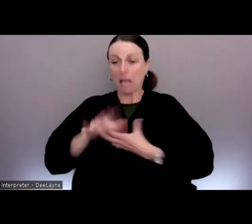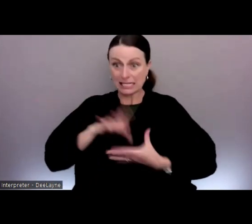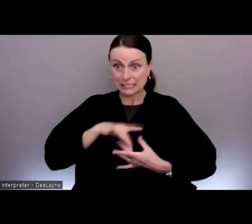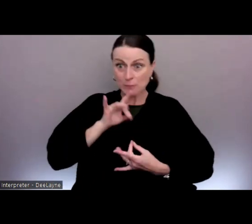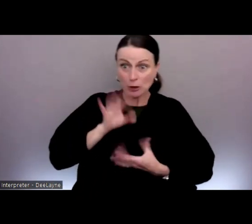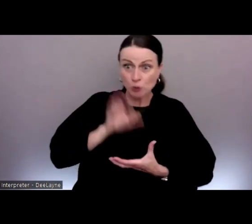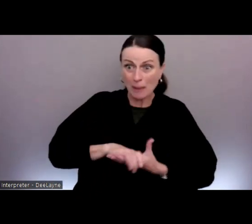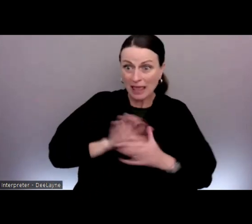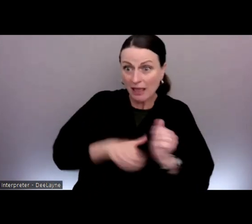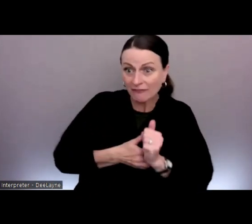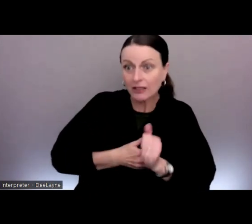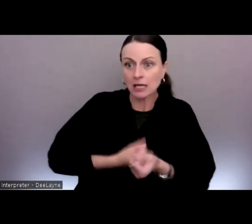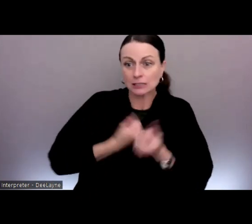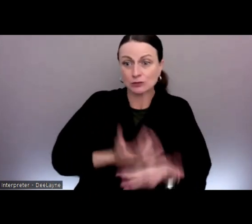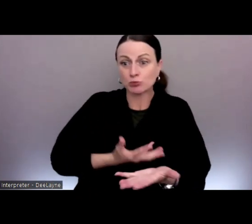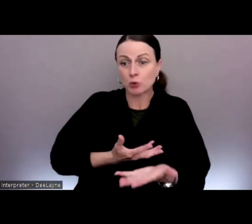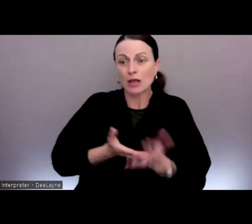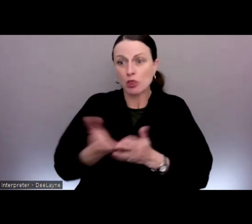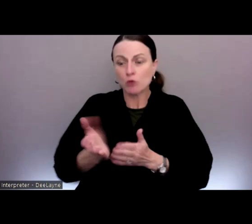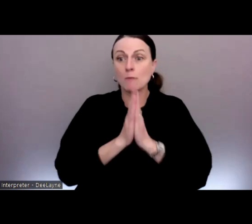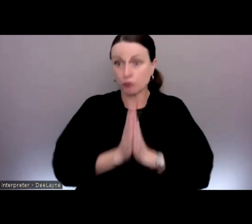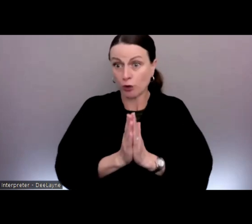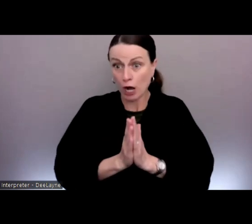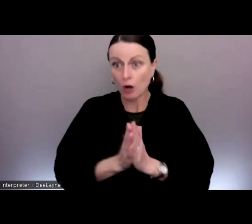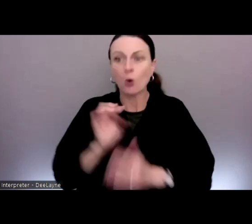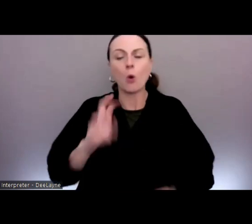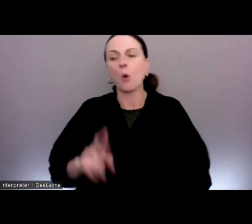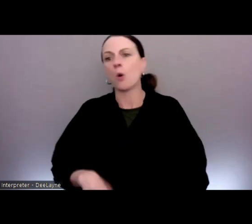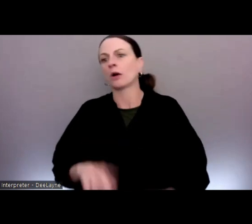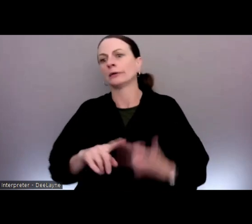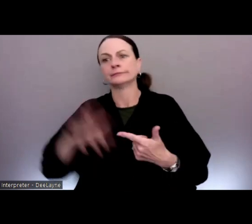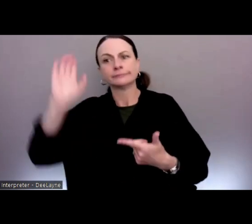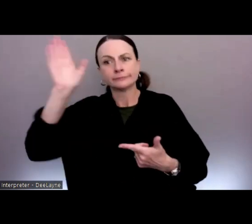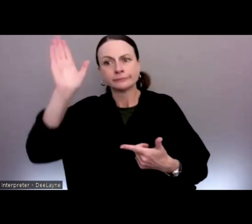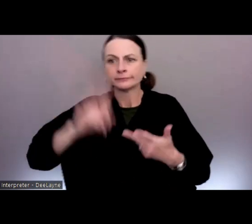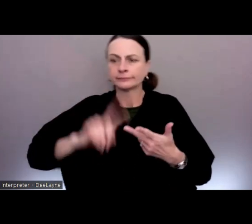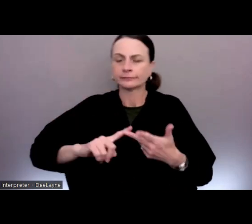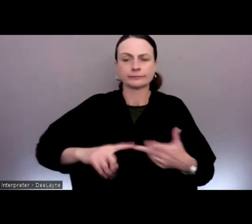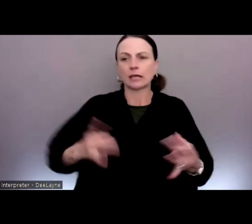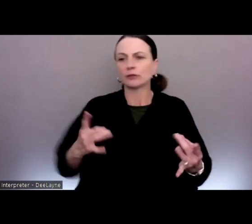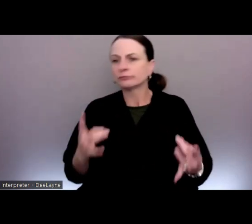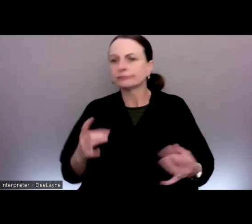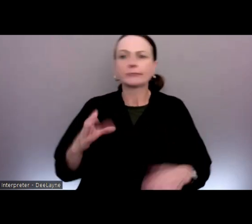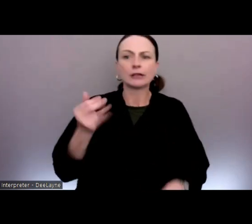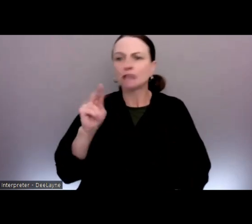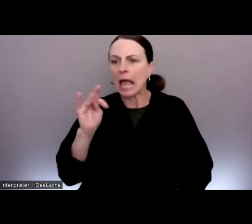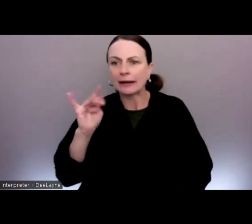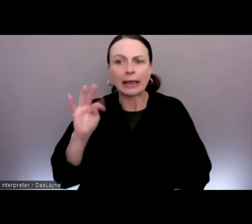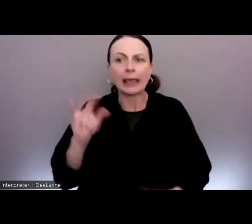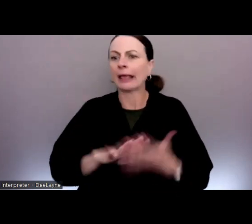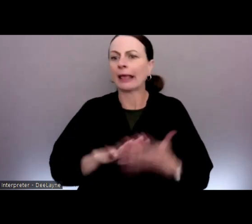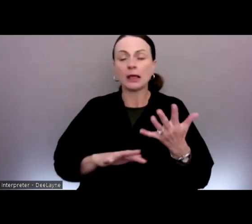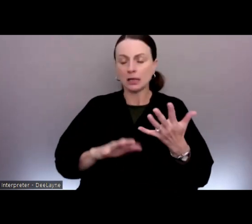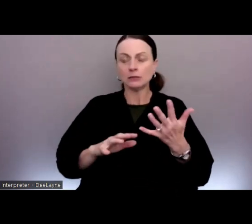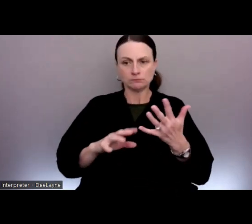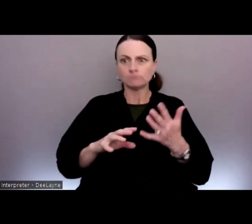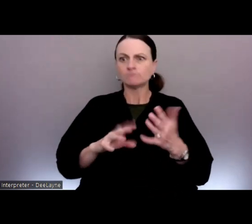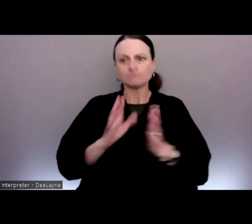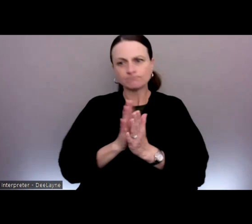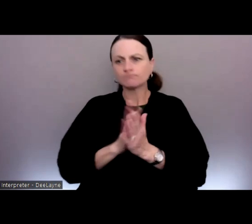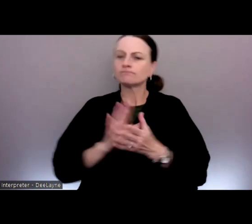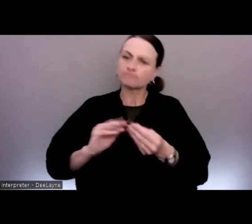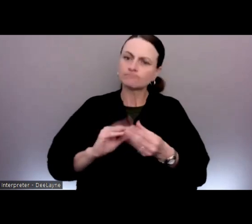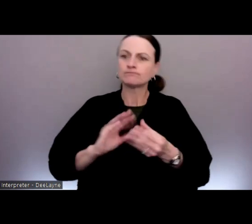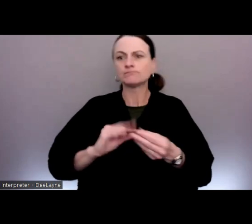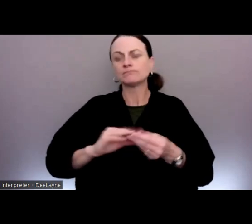belief expressed through the power of prayer, oration, chanting that allows us to communicate with ancestors and the